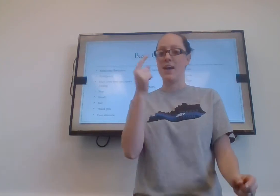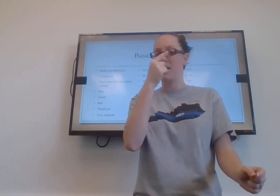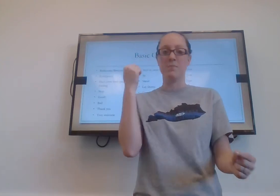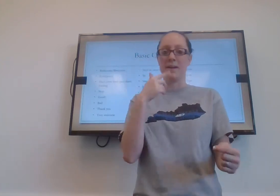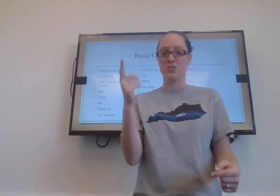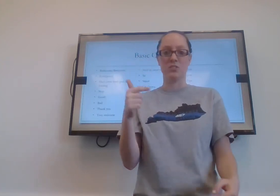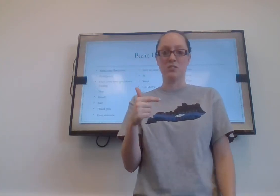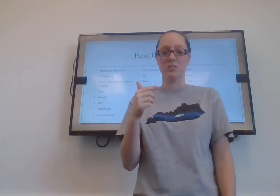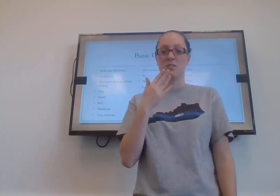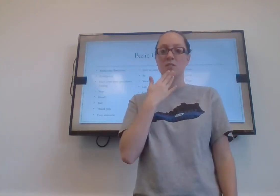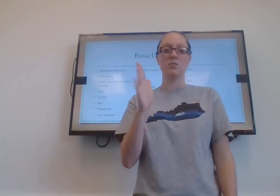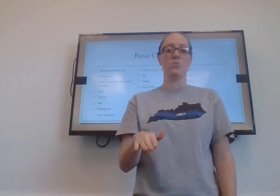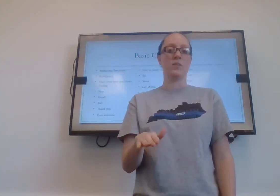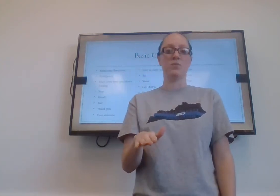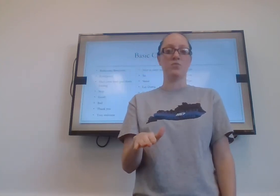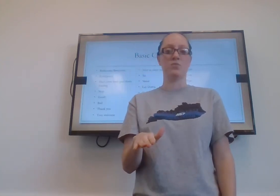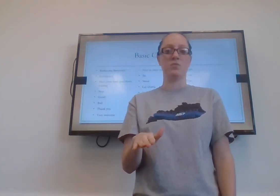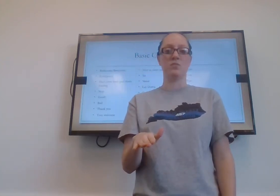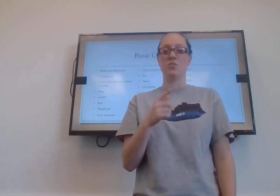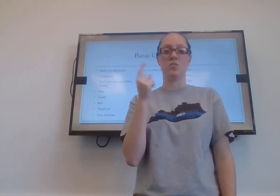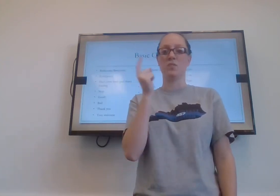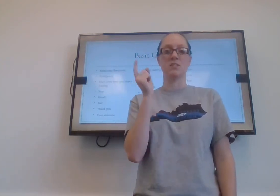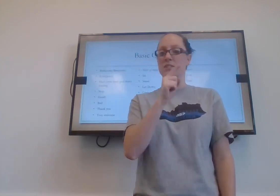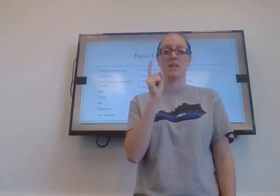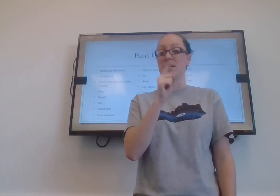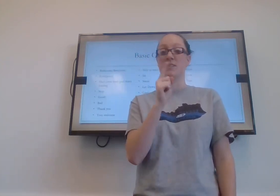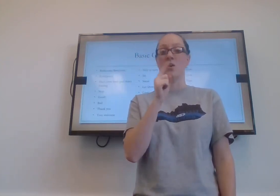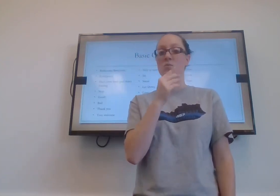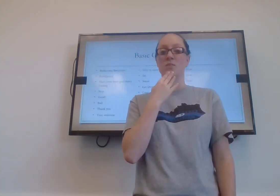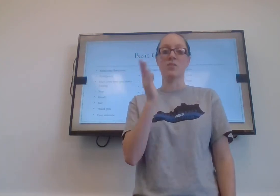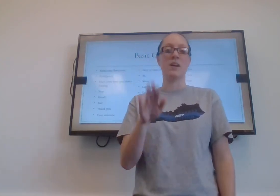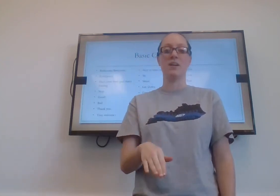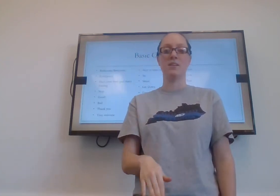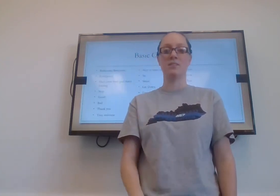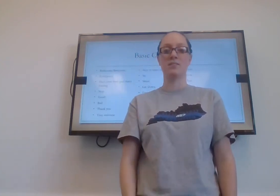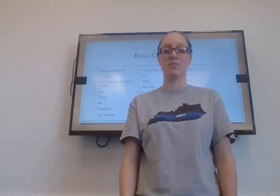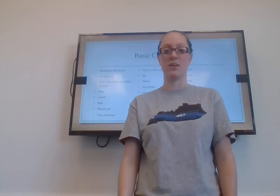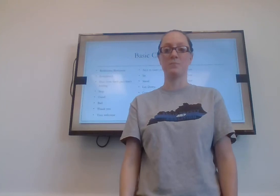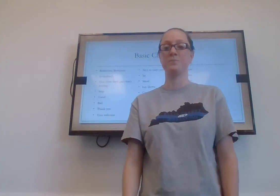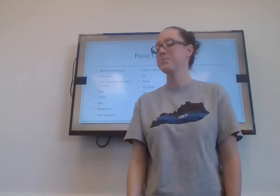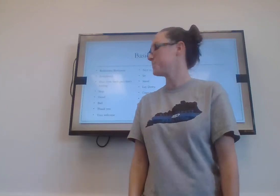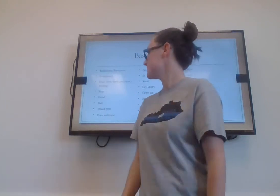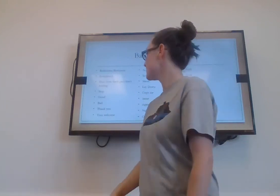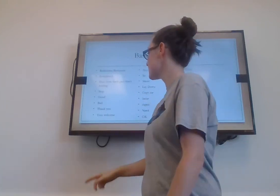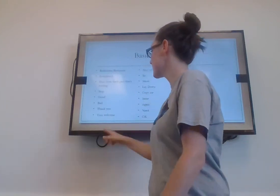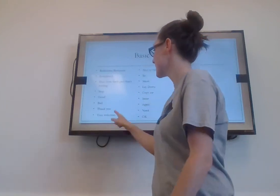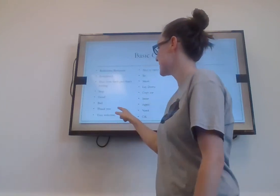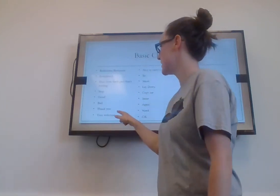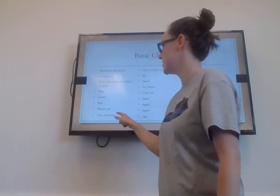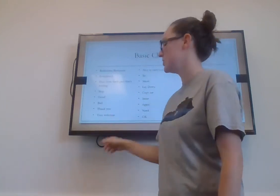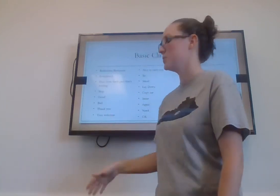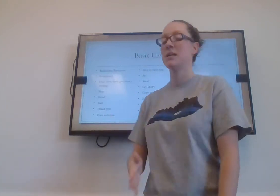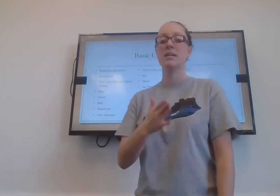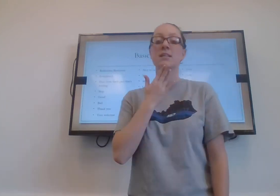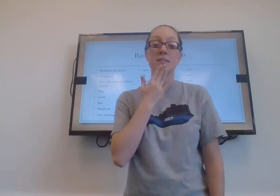head matches with what you're doing. So you're going to say no with your head. Okay? Thank you is